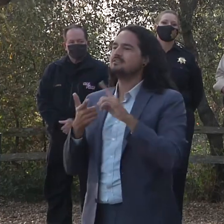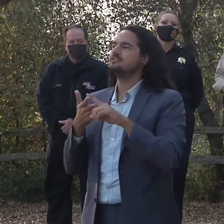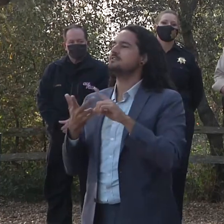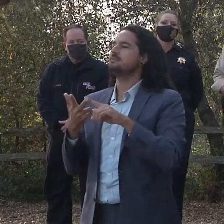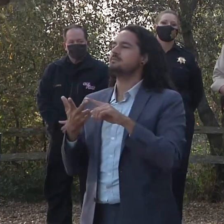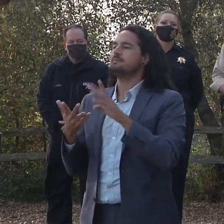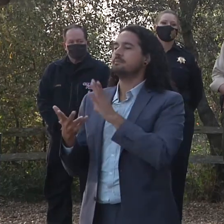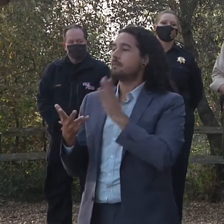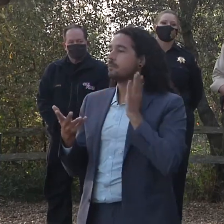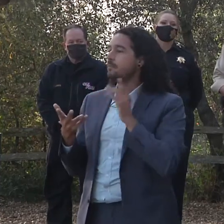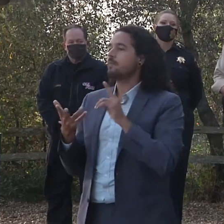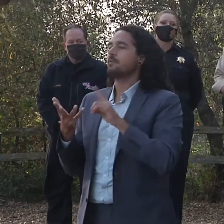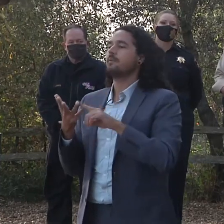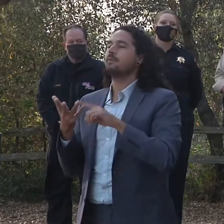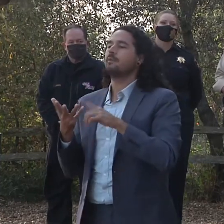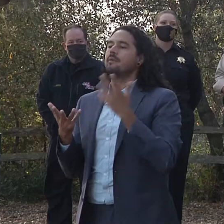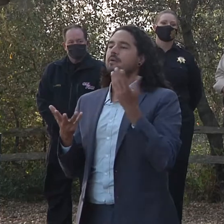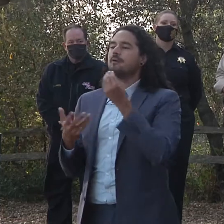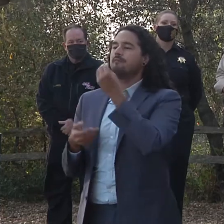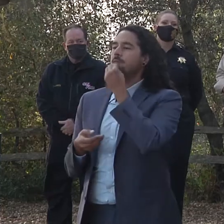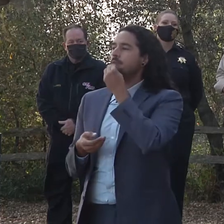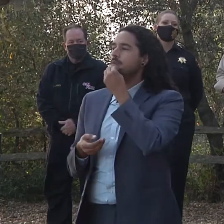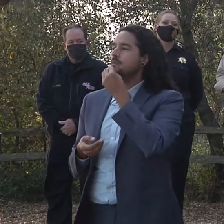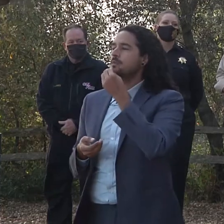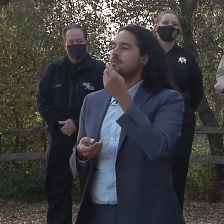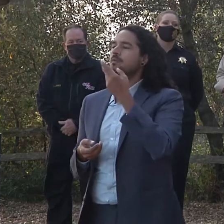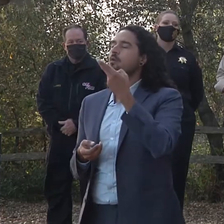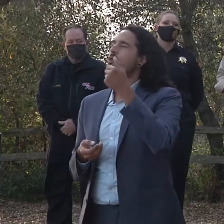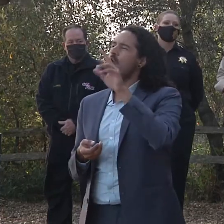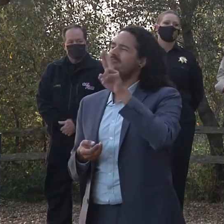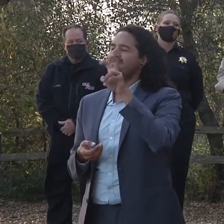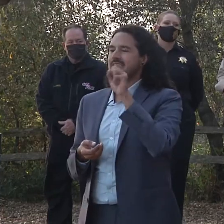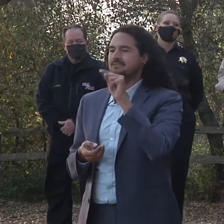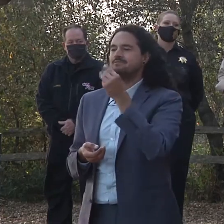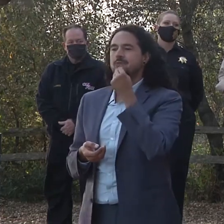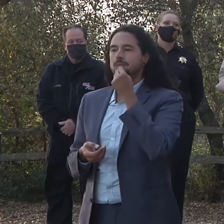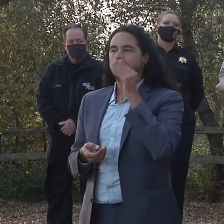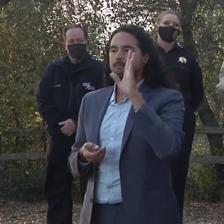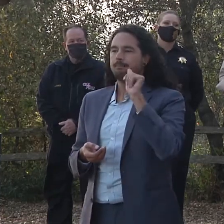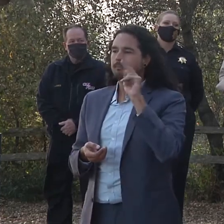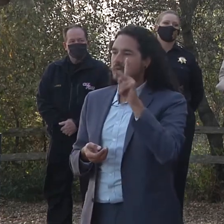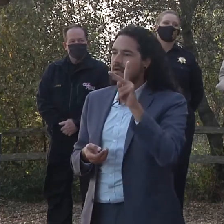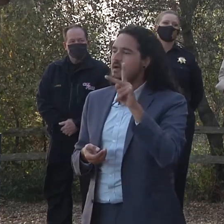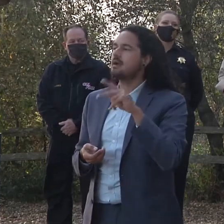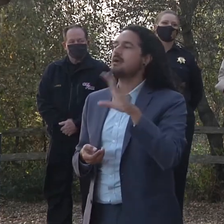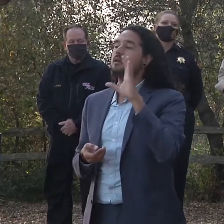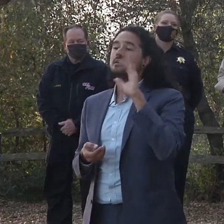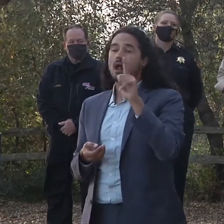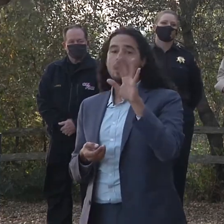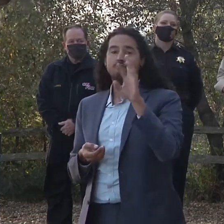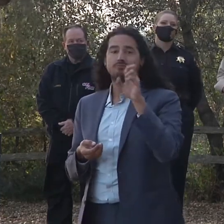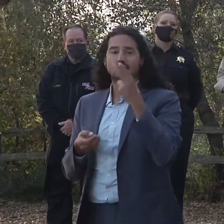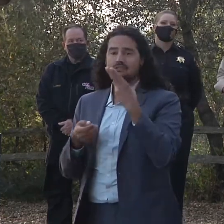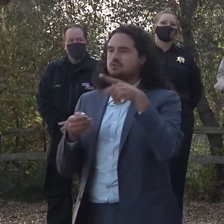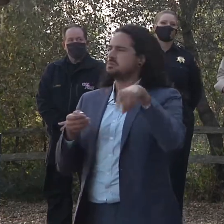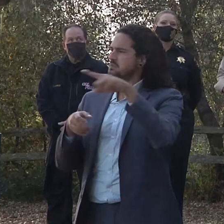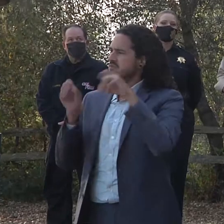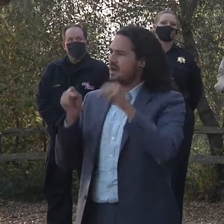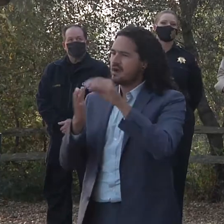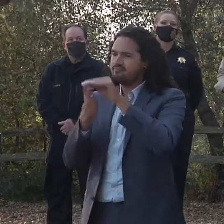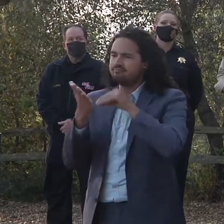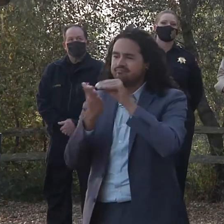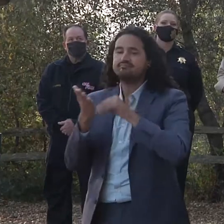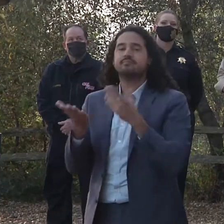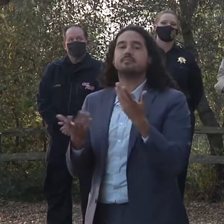up for CalFresh or other benefits. Assessor's office is there. Obviously, a lot of homes have been damaged or